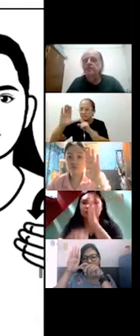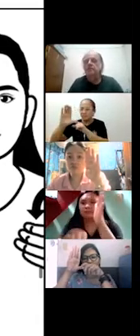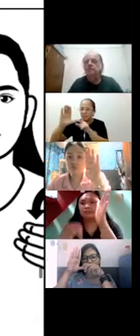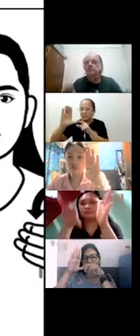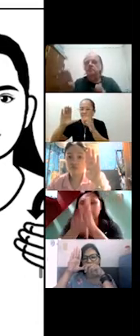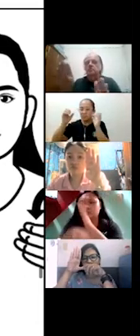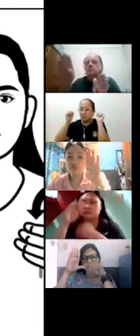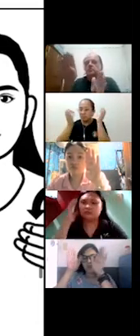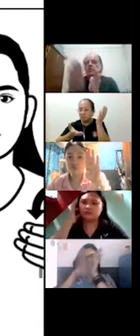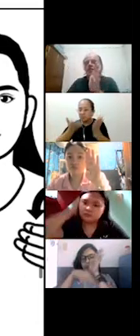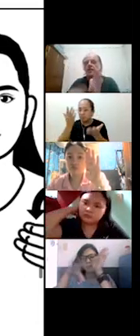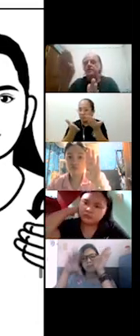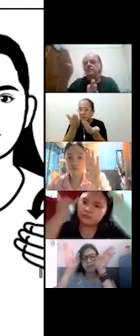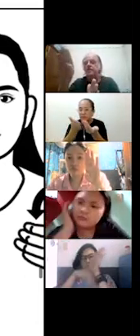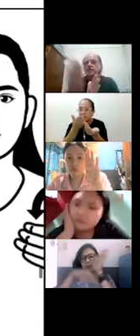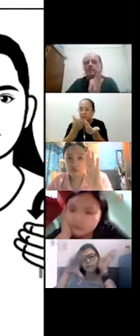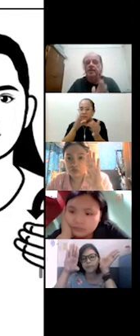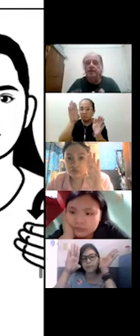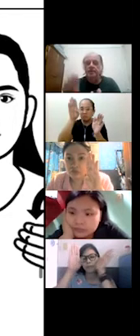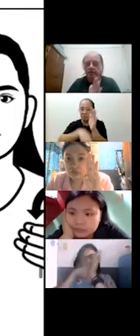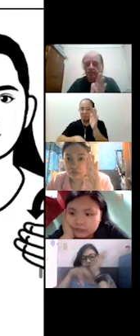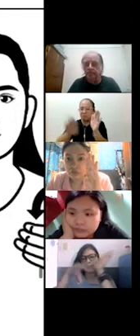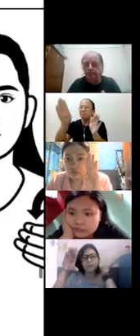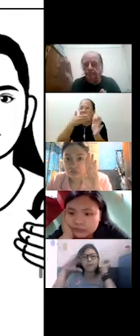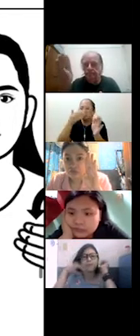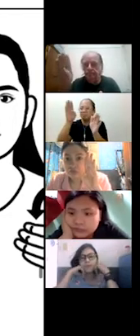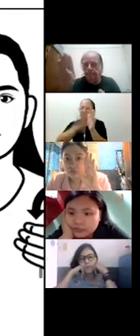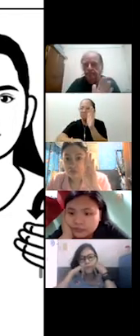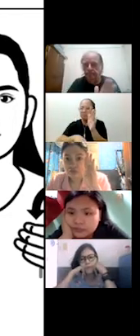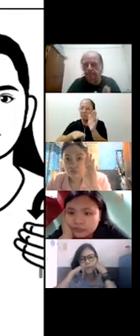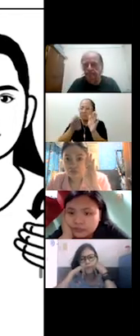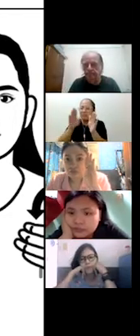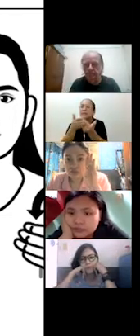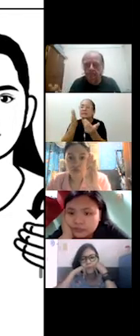be easier to just do it as a B handshake.